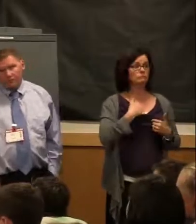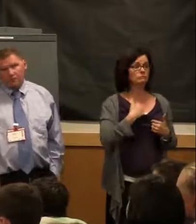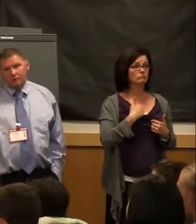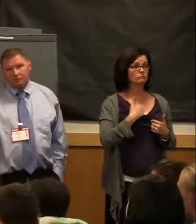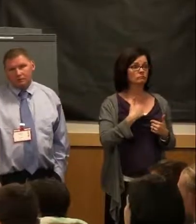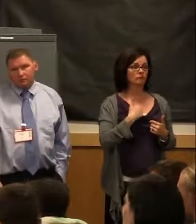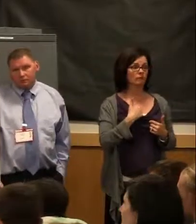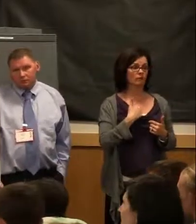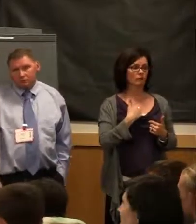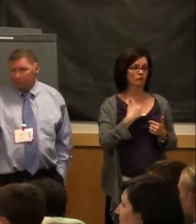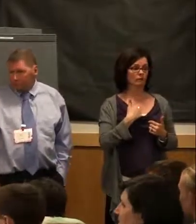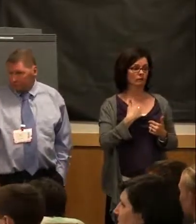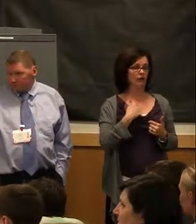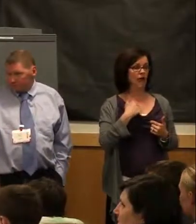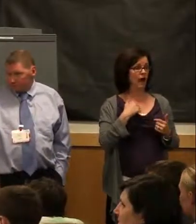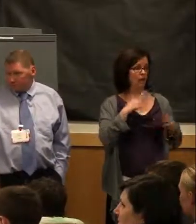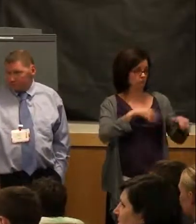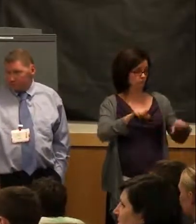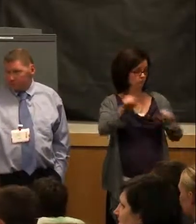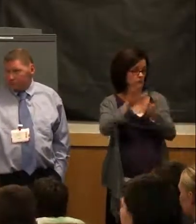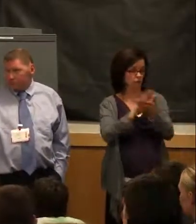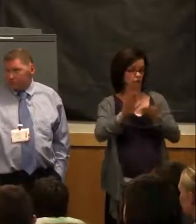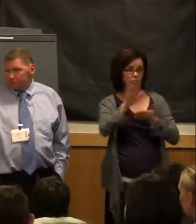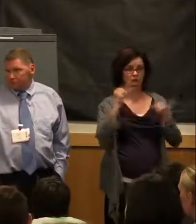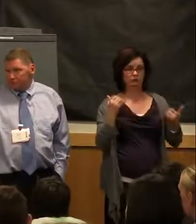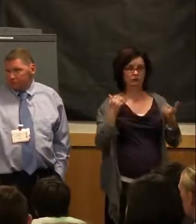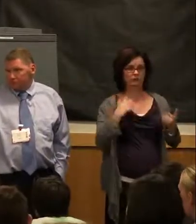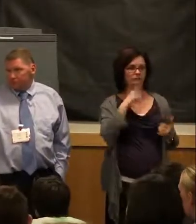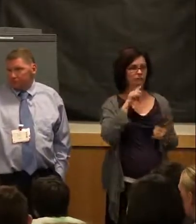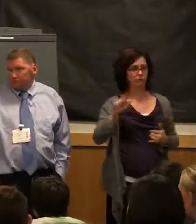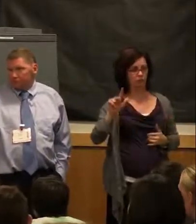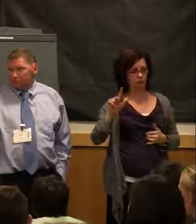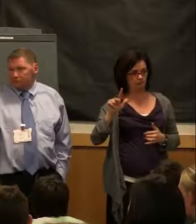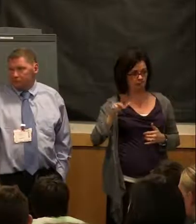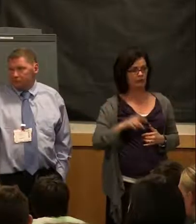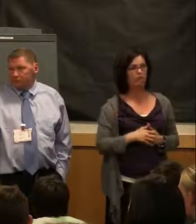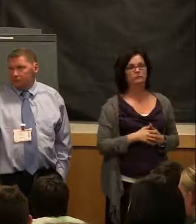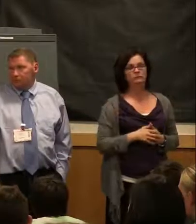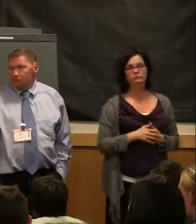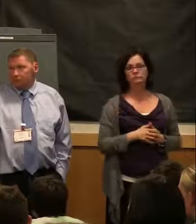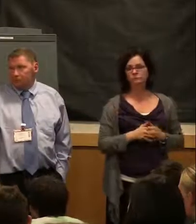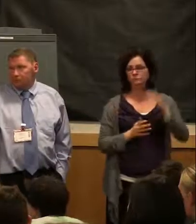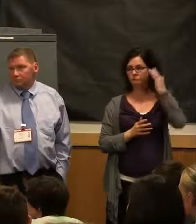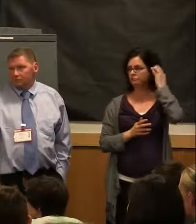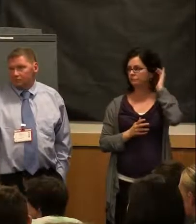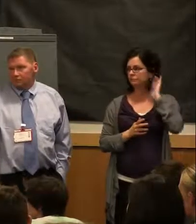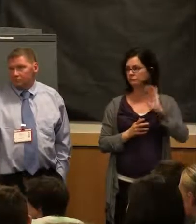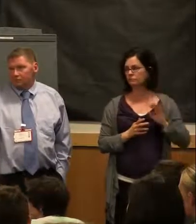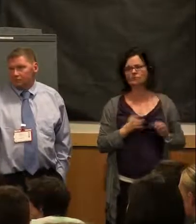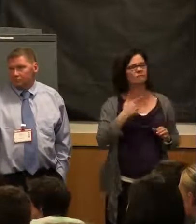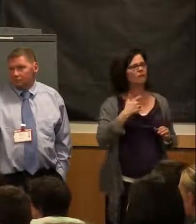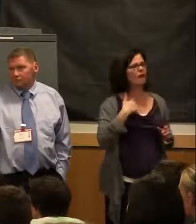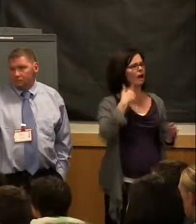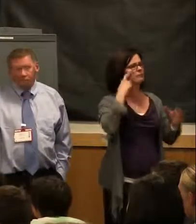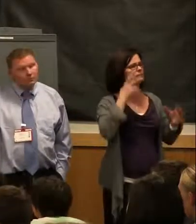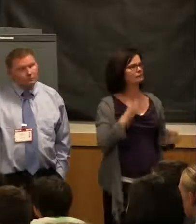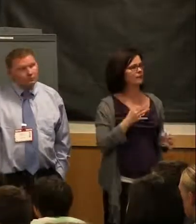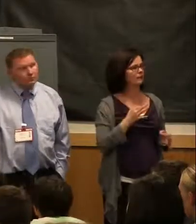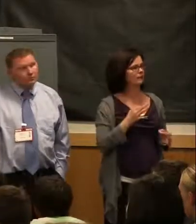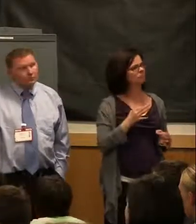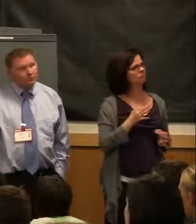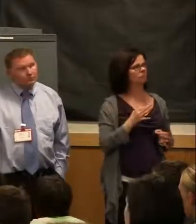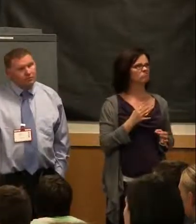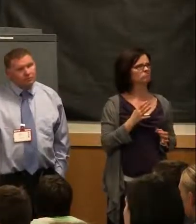actually am in college right now. I'm 23, and I decided